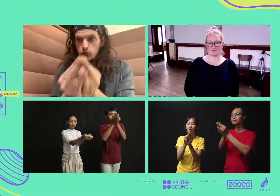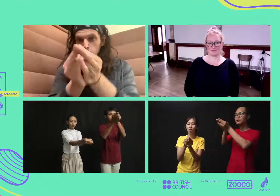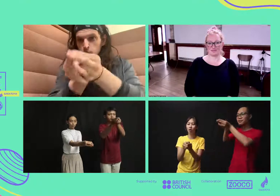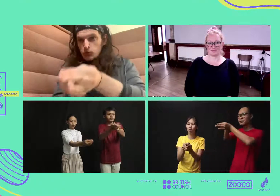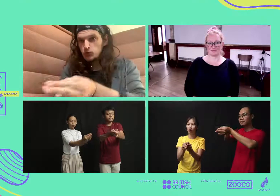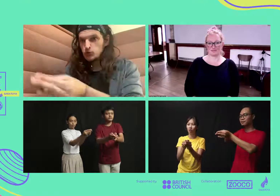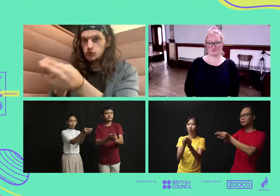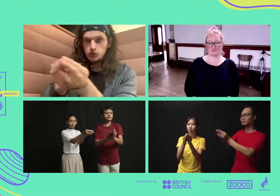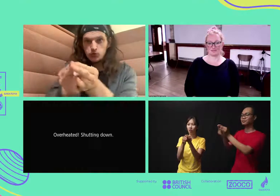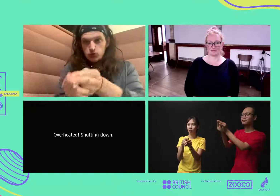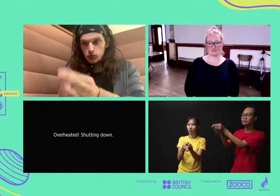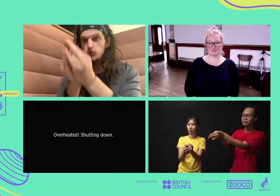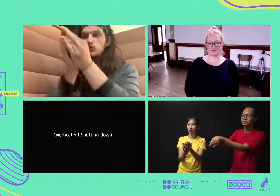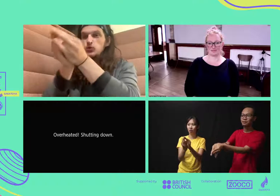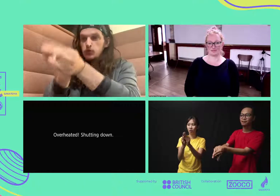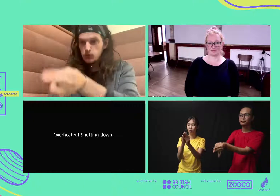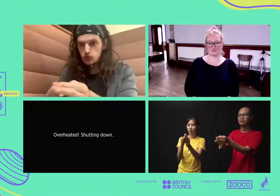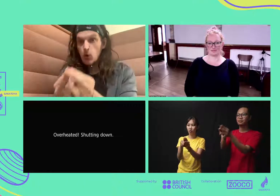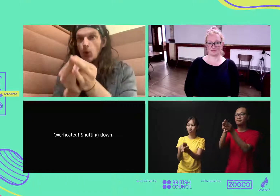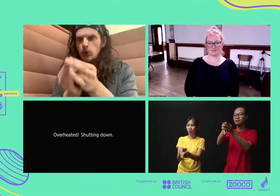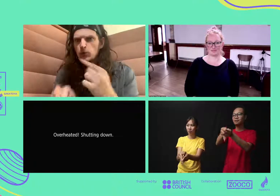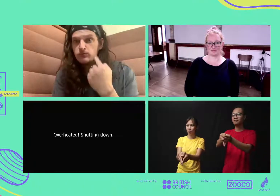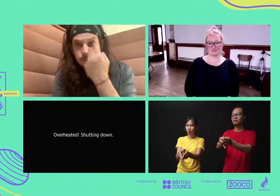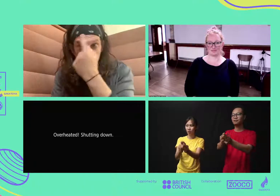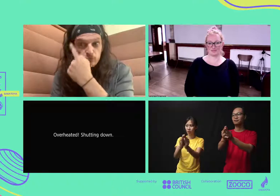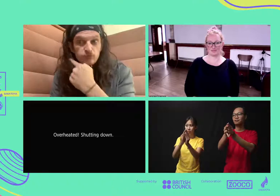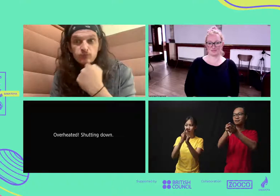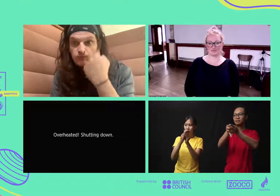that's how you put that together.